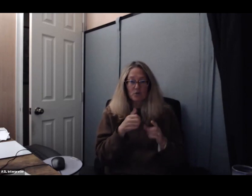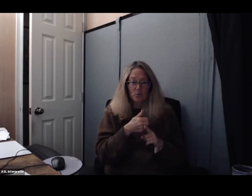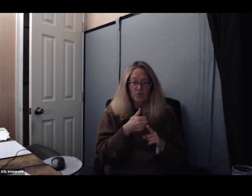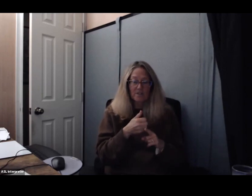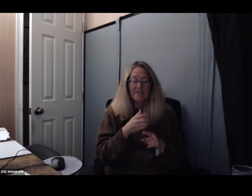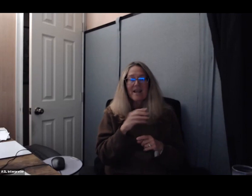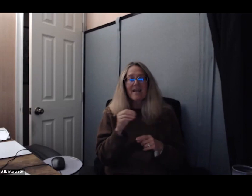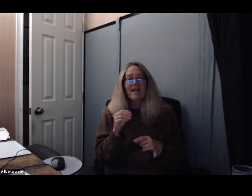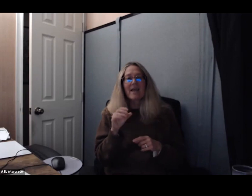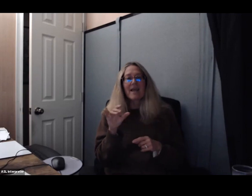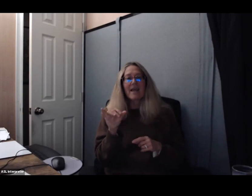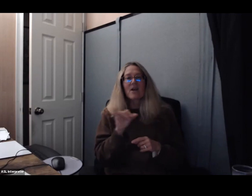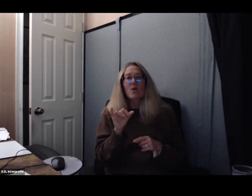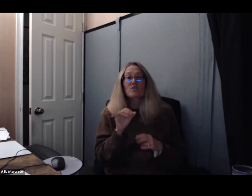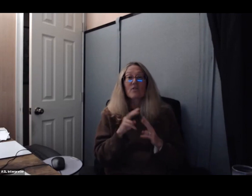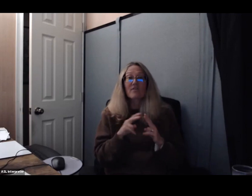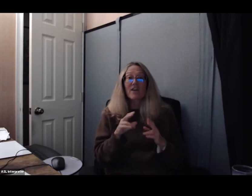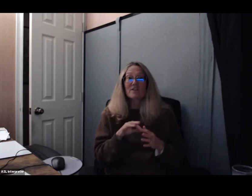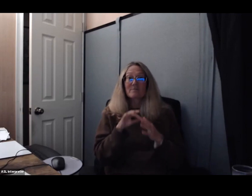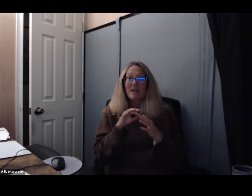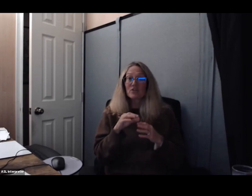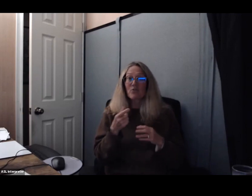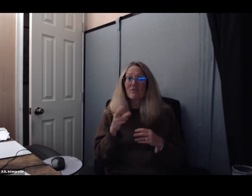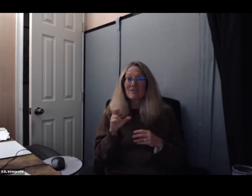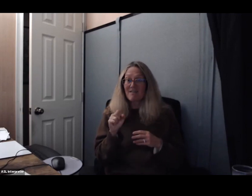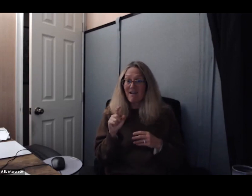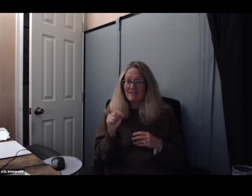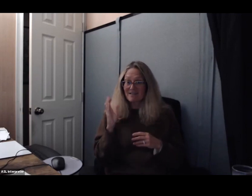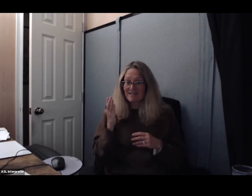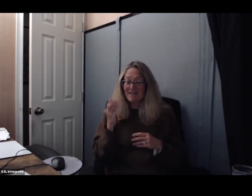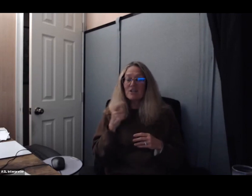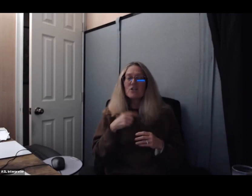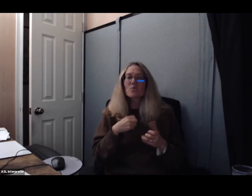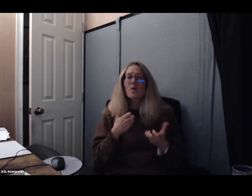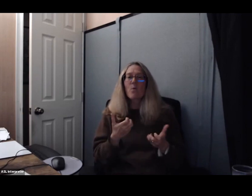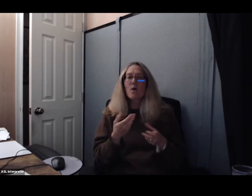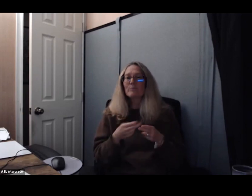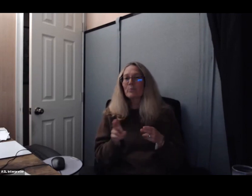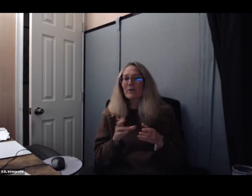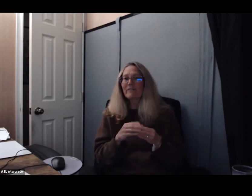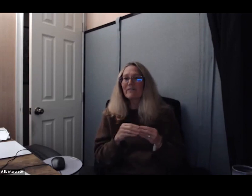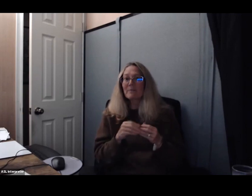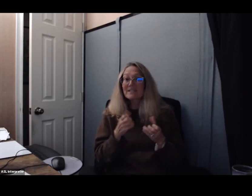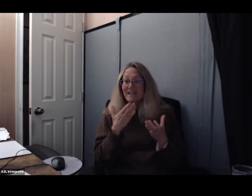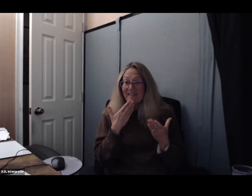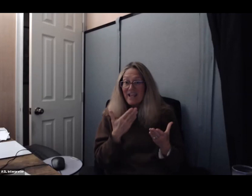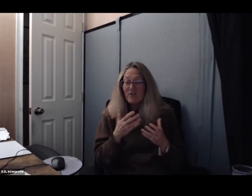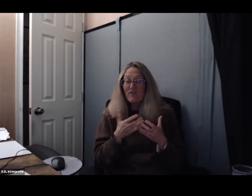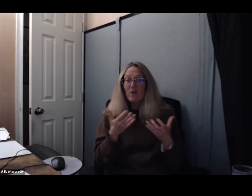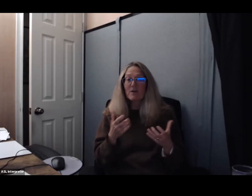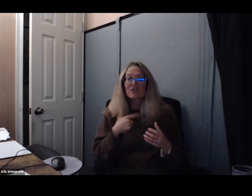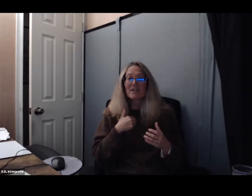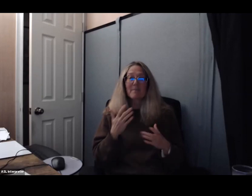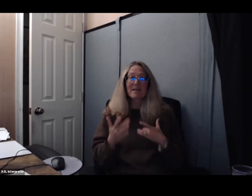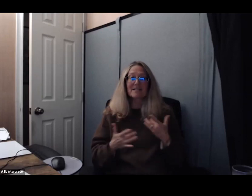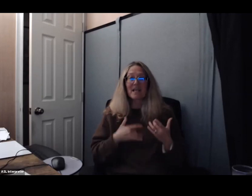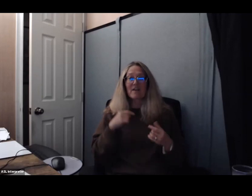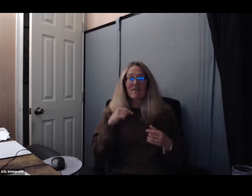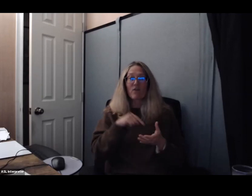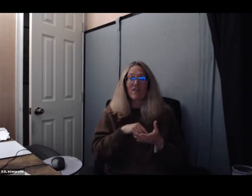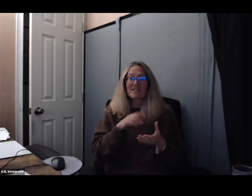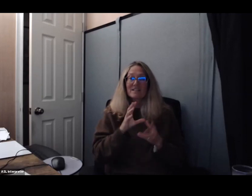students. And I know we have some very special guests here, so I want to keep my comments brief, but thank you all very much, and I'm excited for the meeting